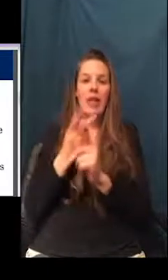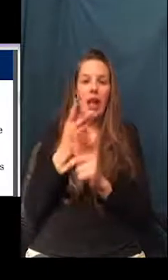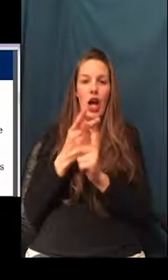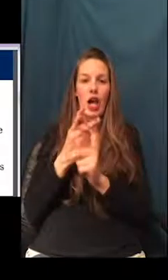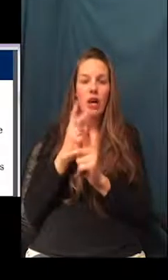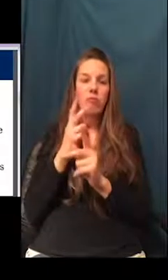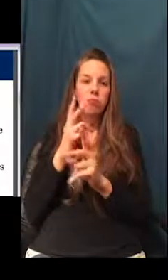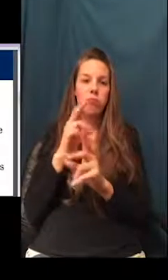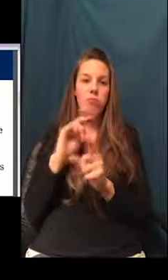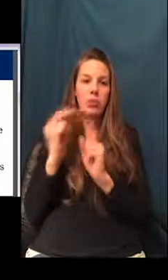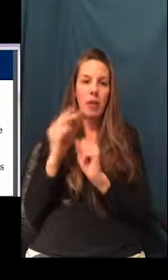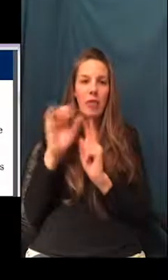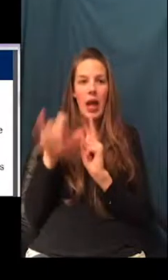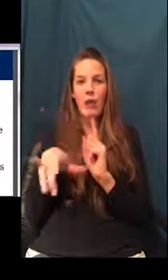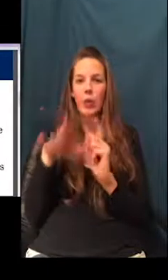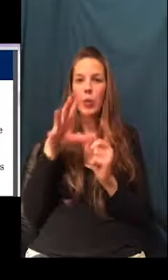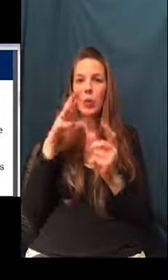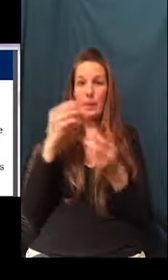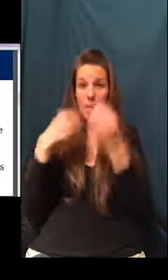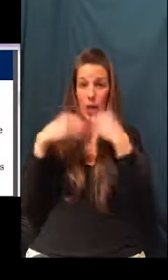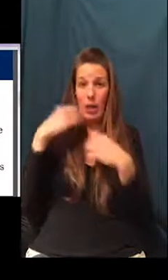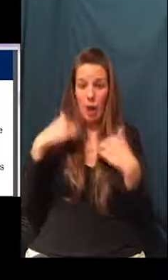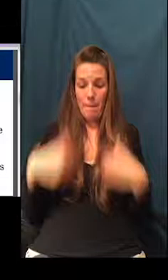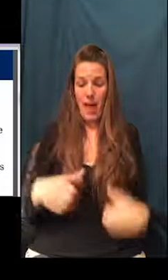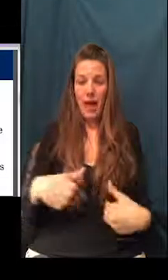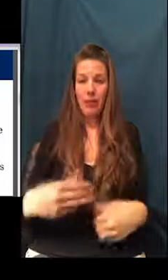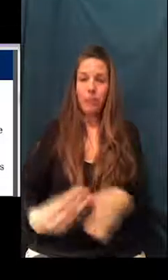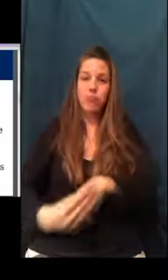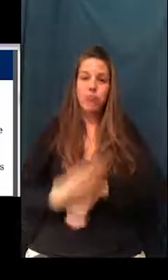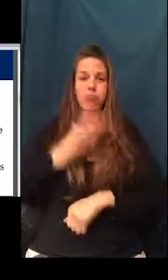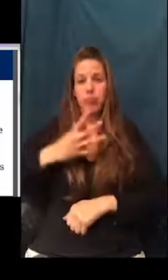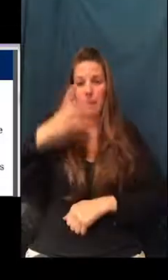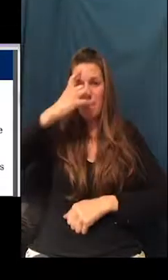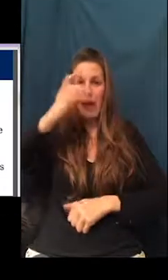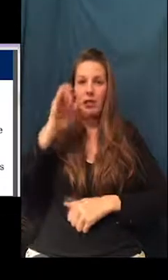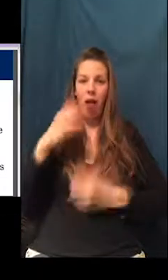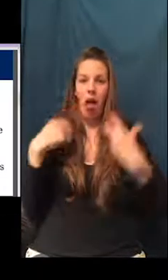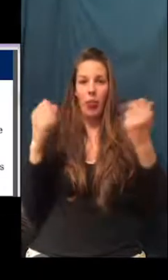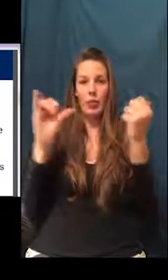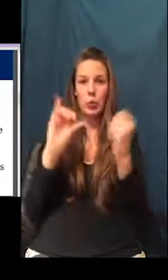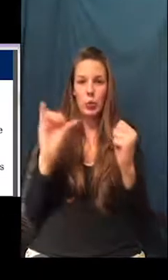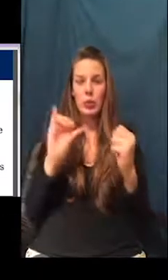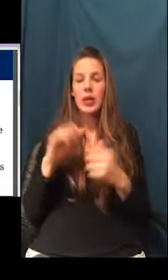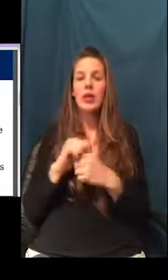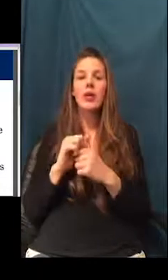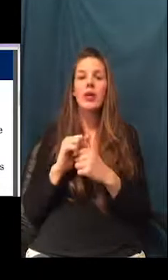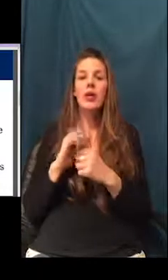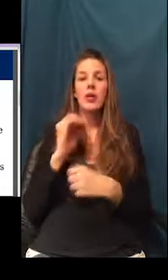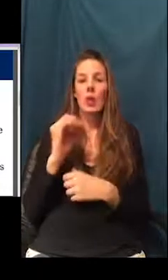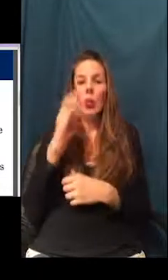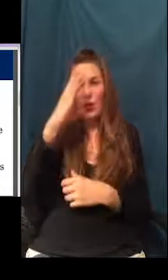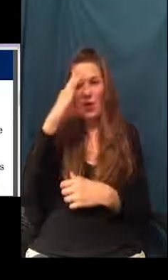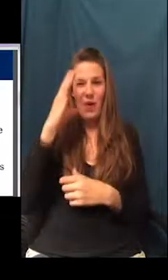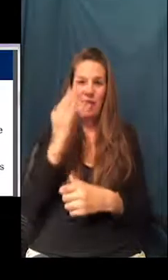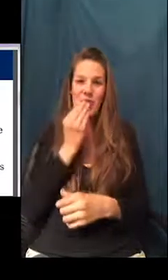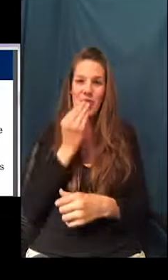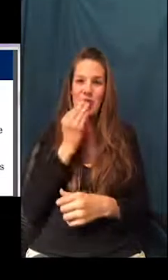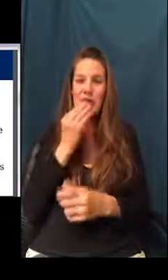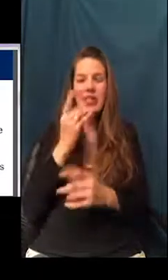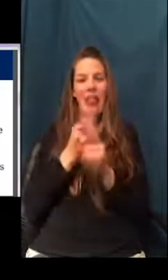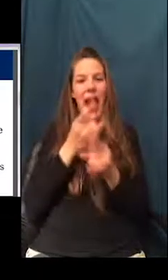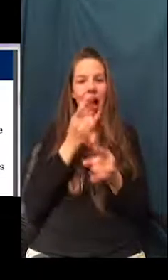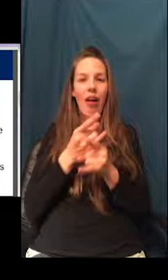of what we put in our body directly affects our mental health as well. So, the foods,